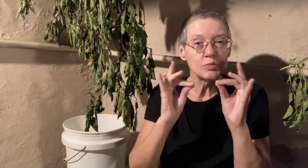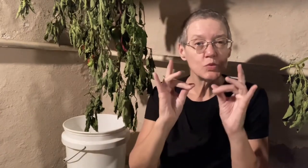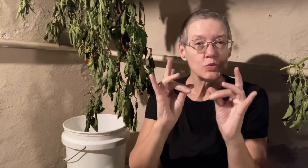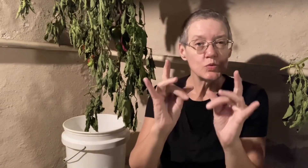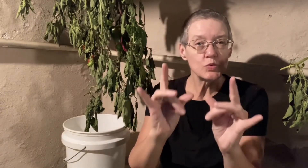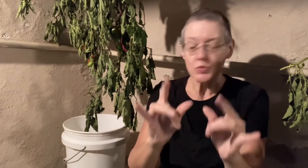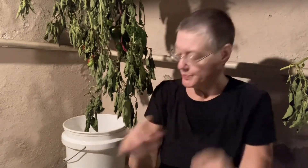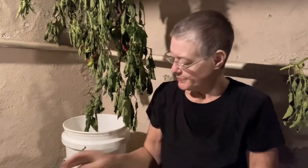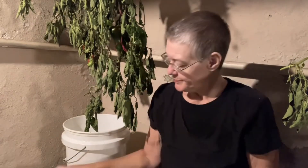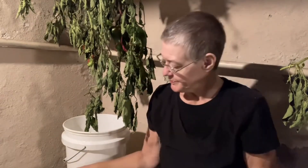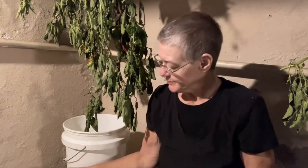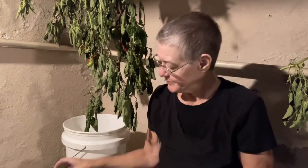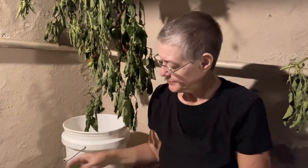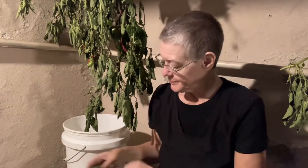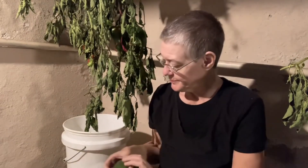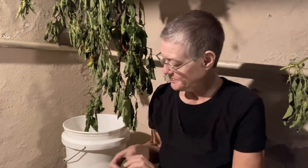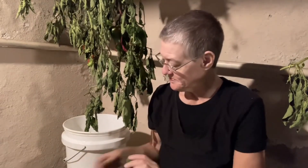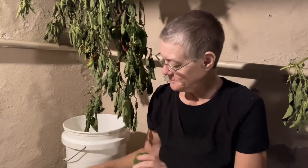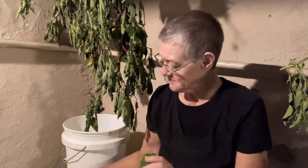See how some are still smooth?